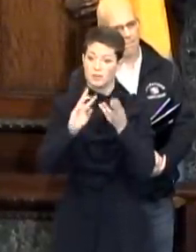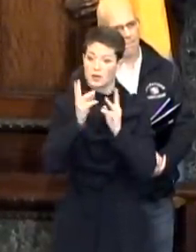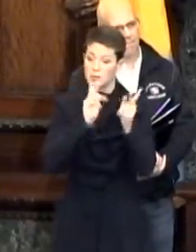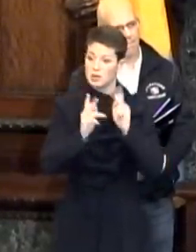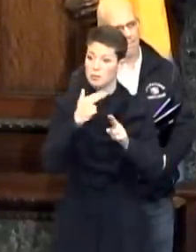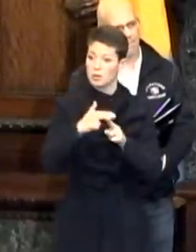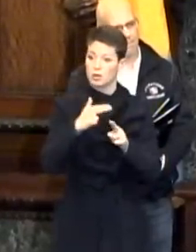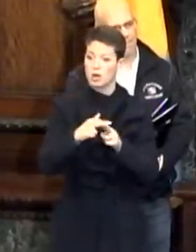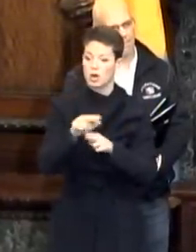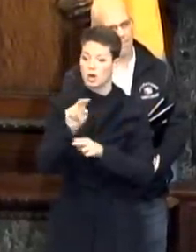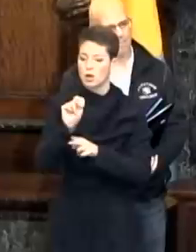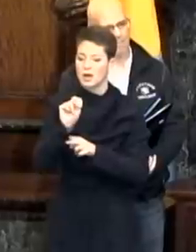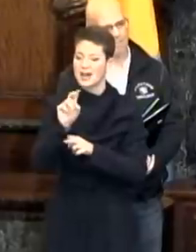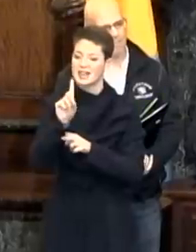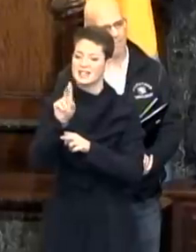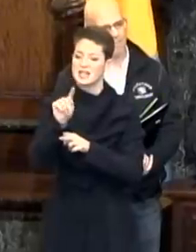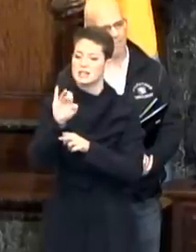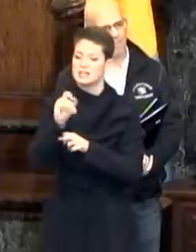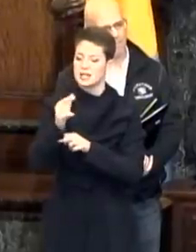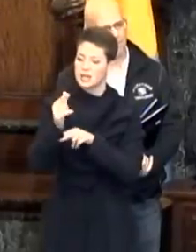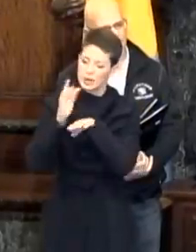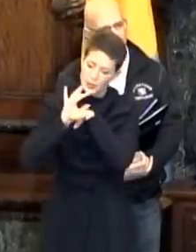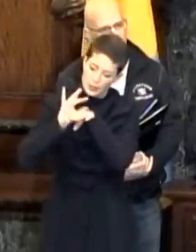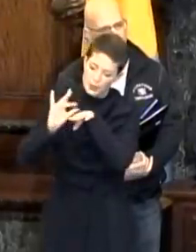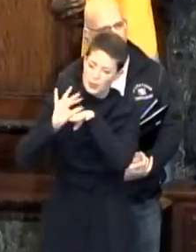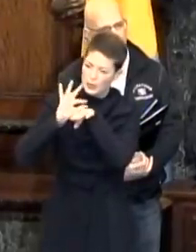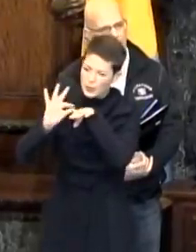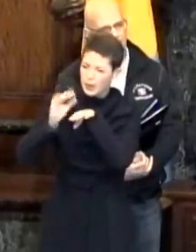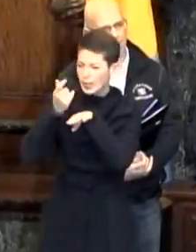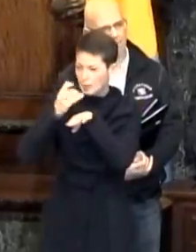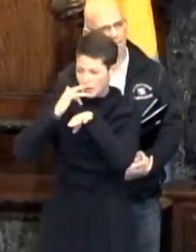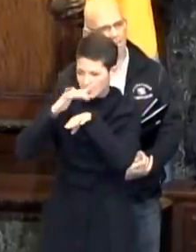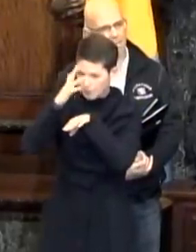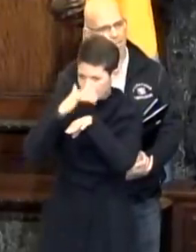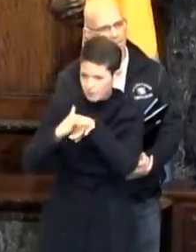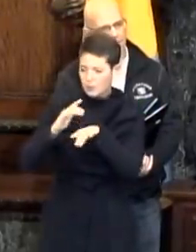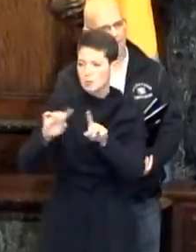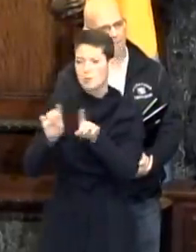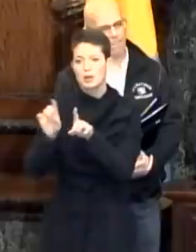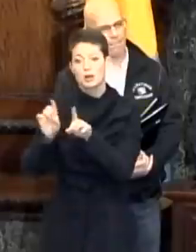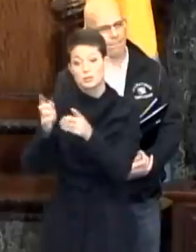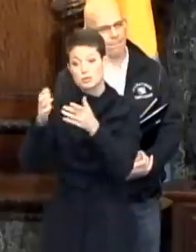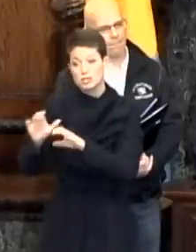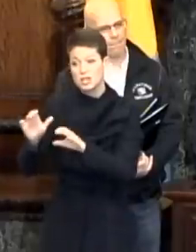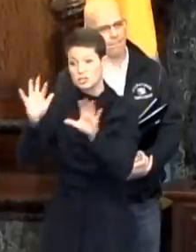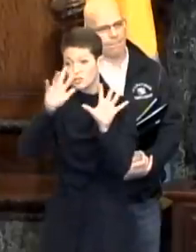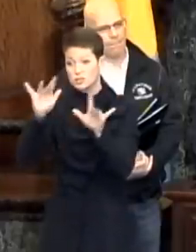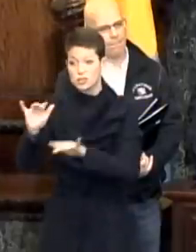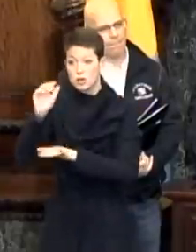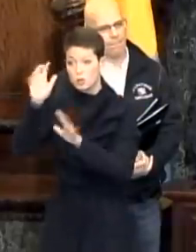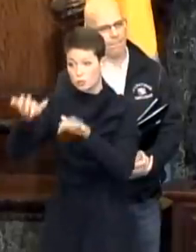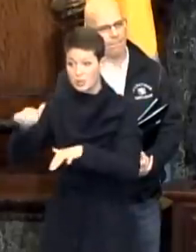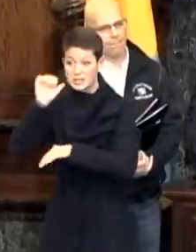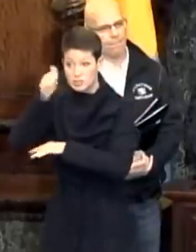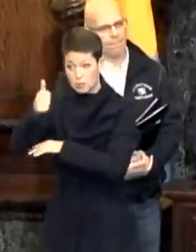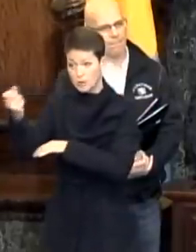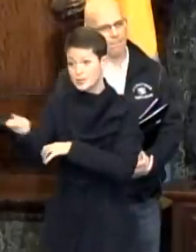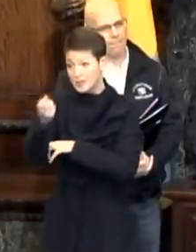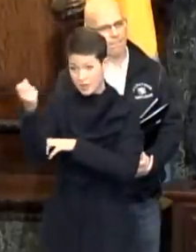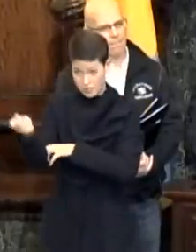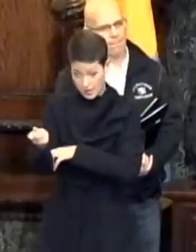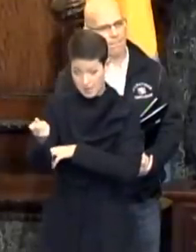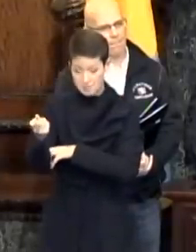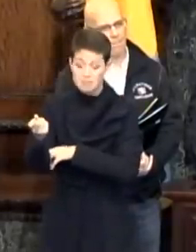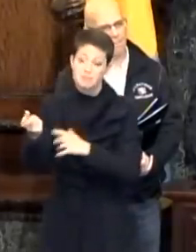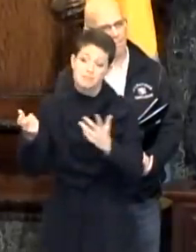call a mere dusting. There's also a chance that there will be snow and a rain shower on Saturday, and